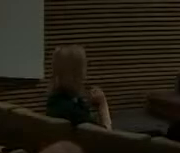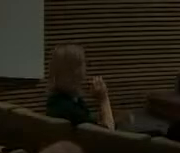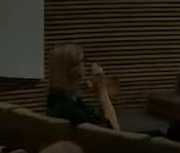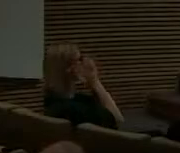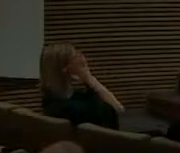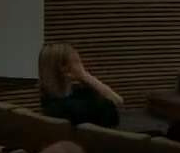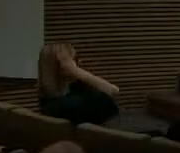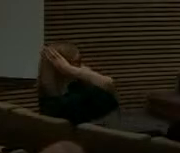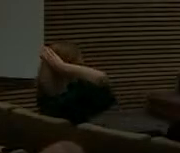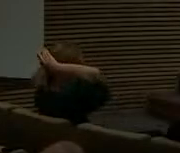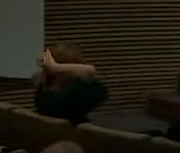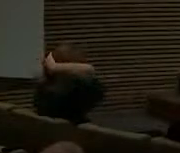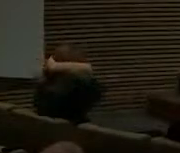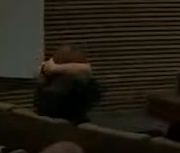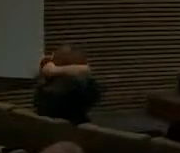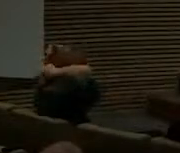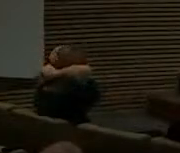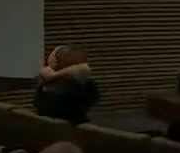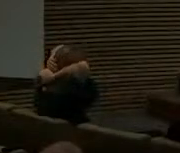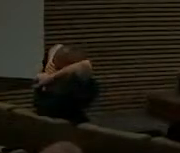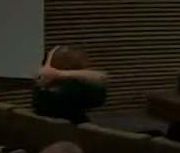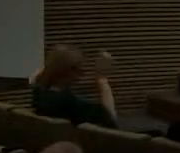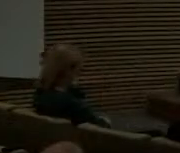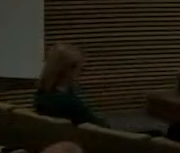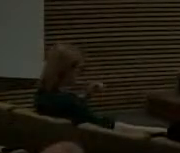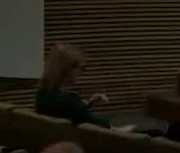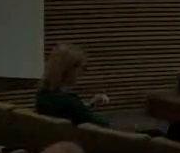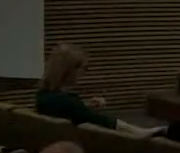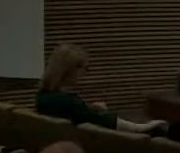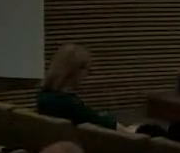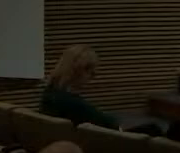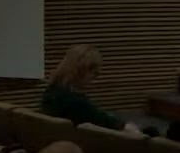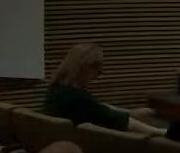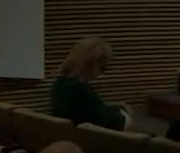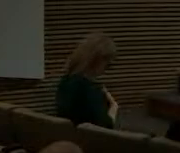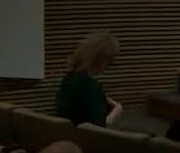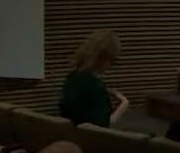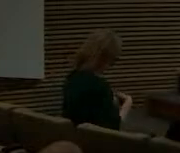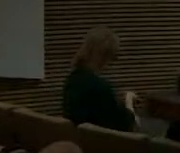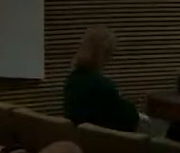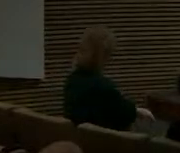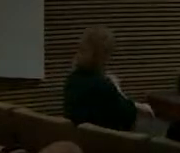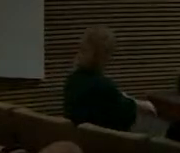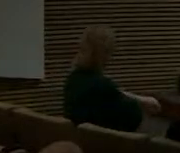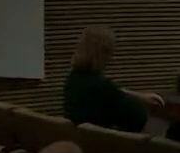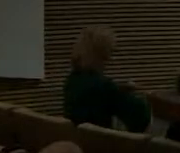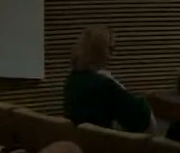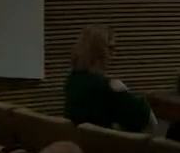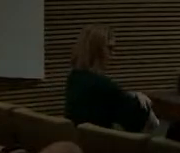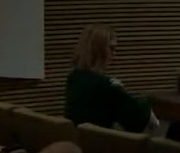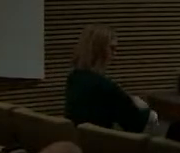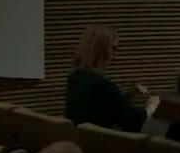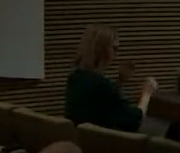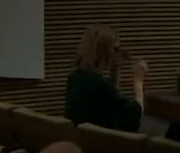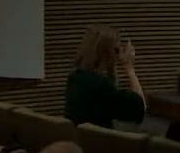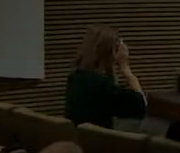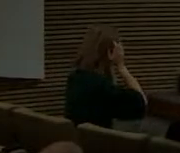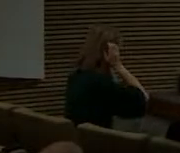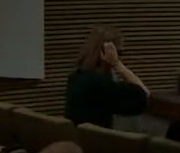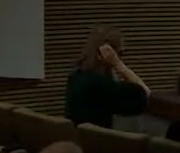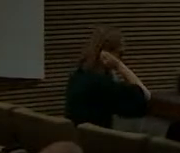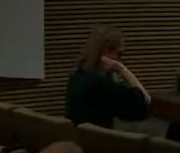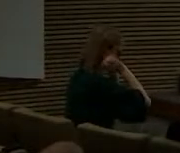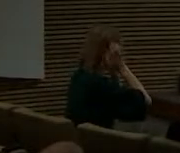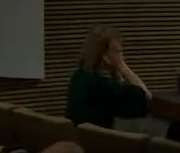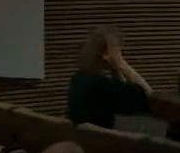Coromandel District Councillor says he doesn't want to go to council meetings with an unvaccinated mayor. The mayor, Sandra Gowdy, and her entire council